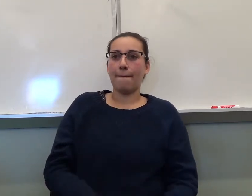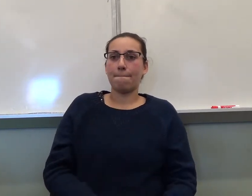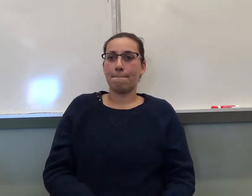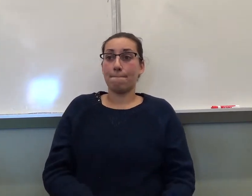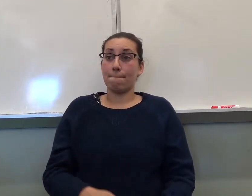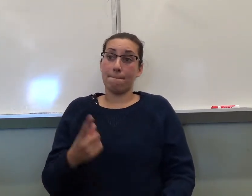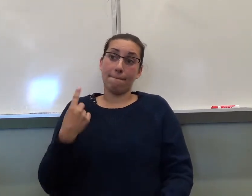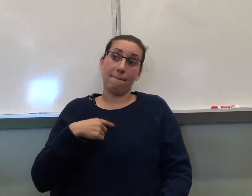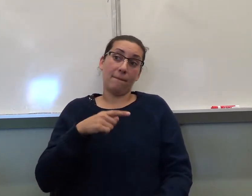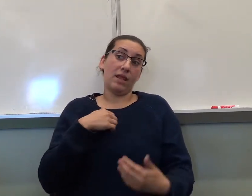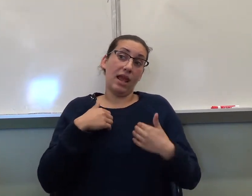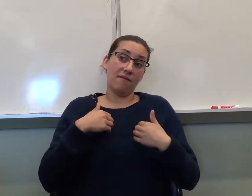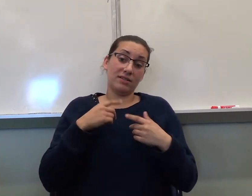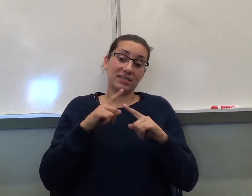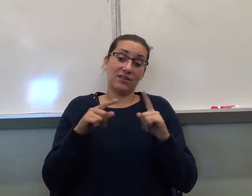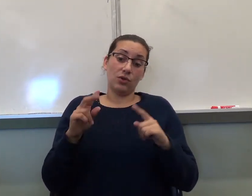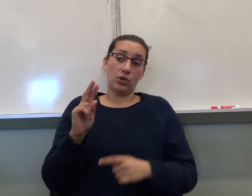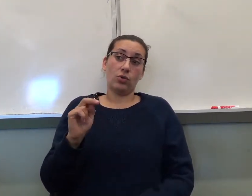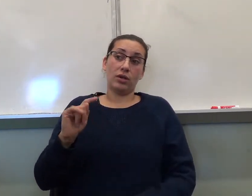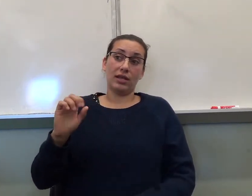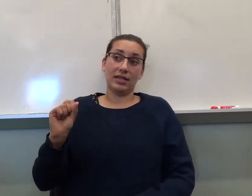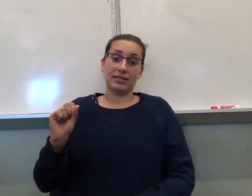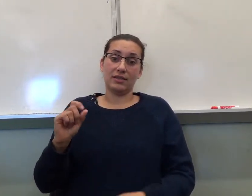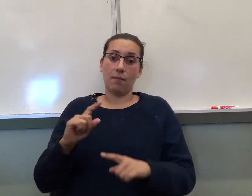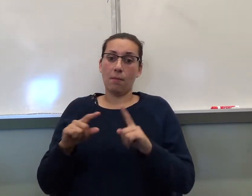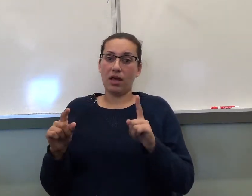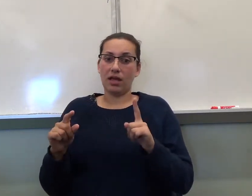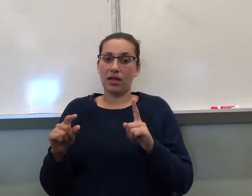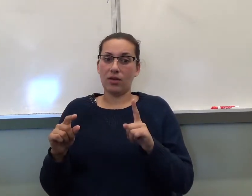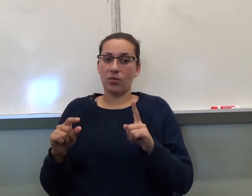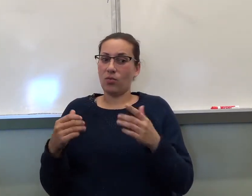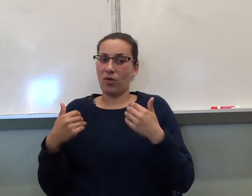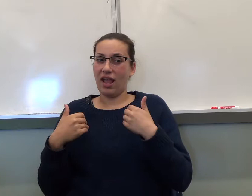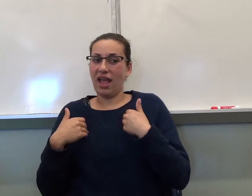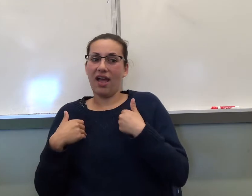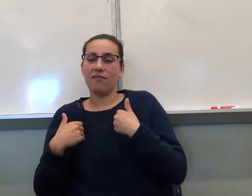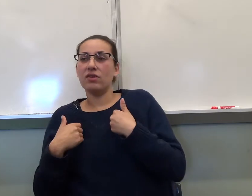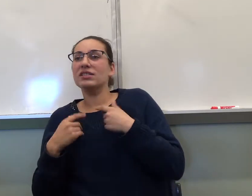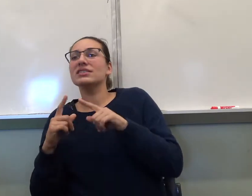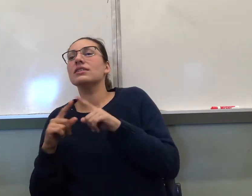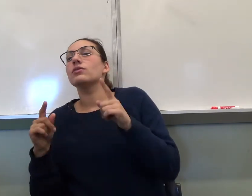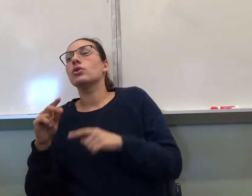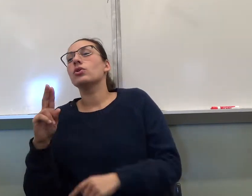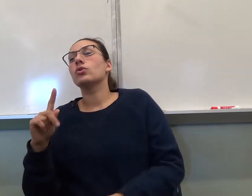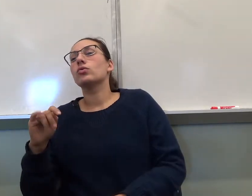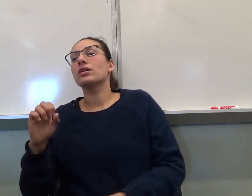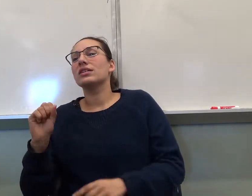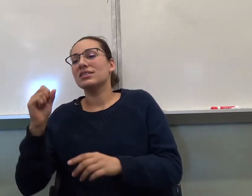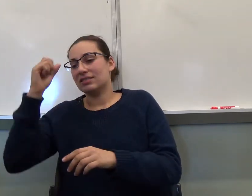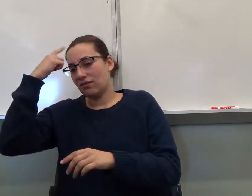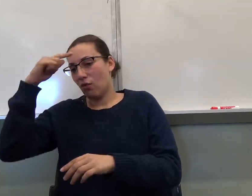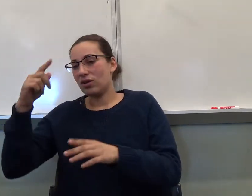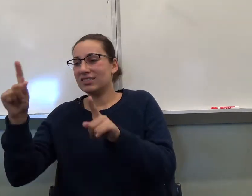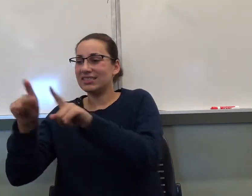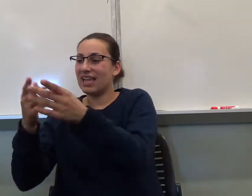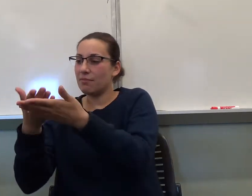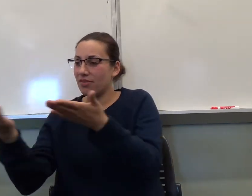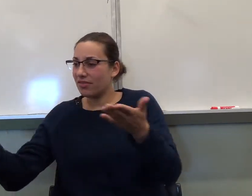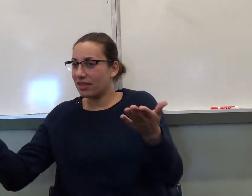have different units, we have different units for the same kind of thing. Here, let's think about length, okay?